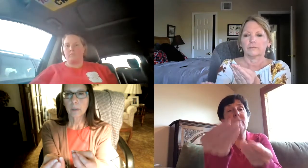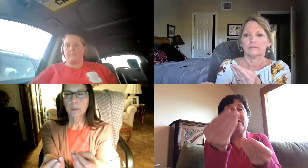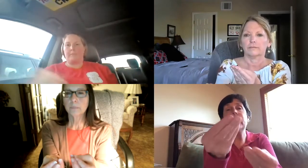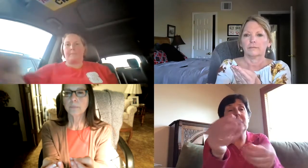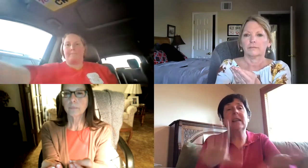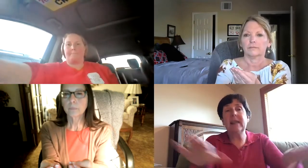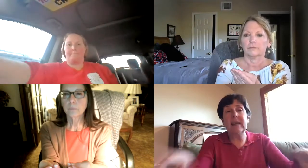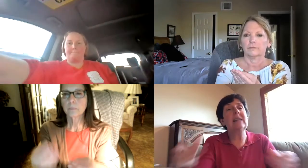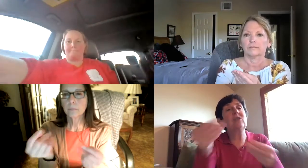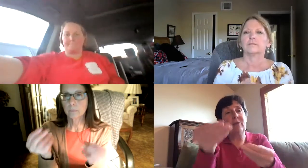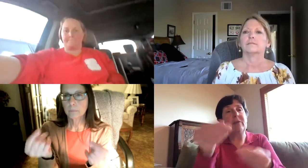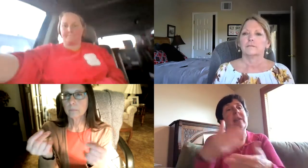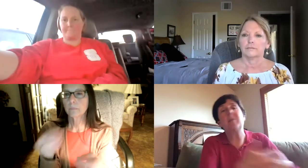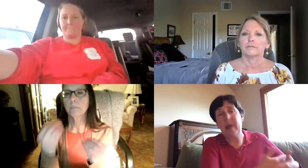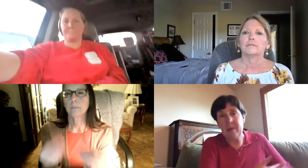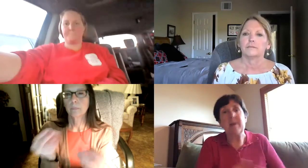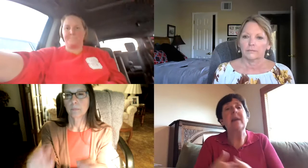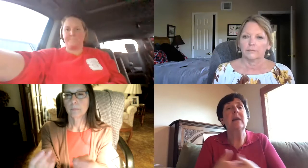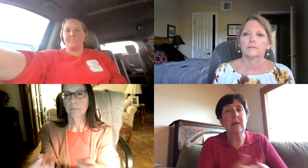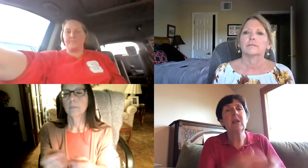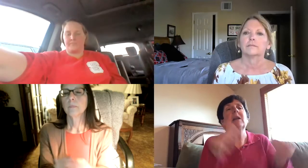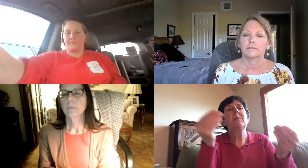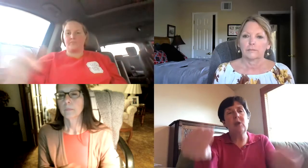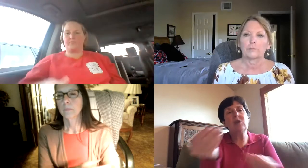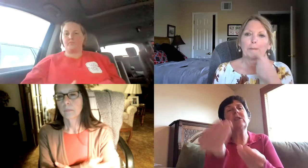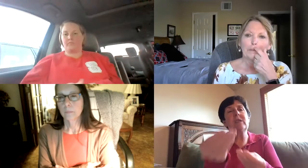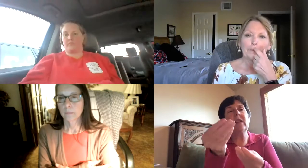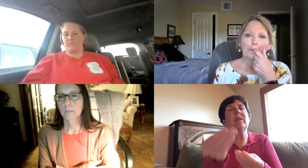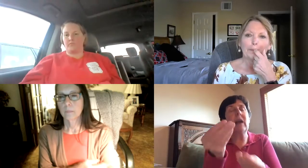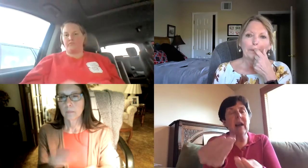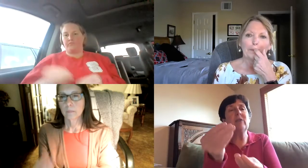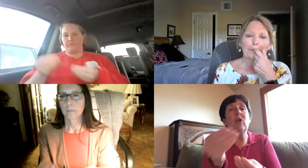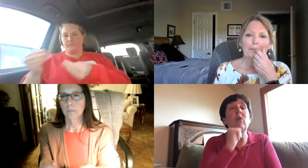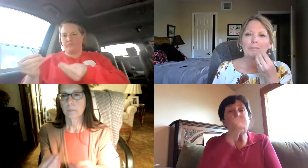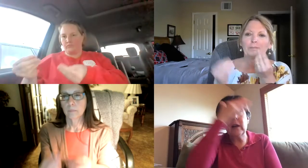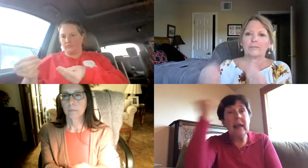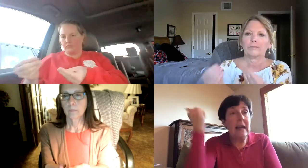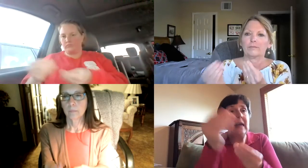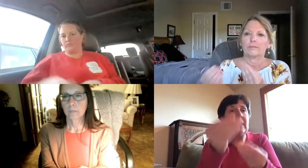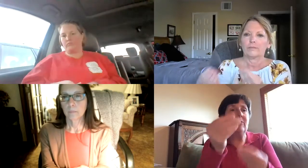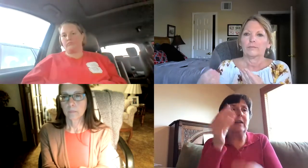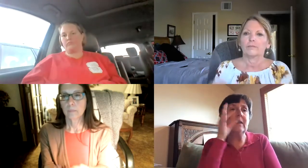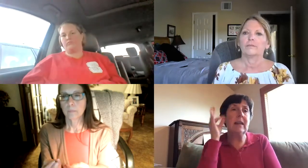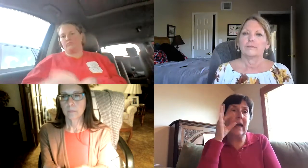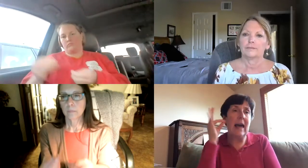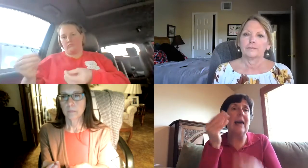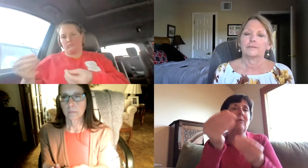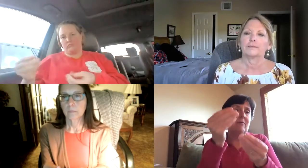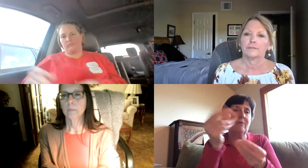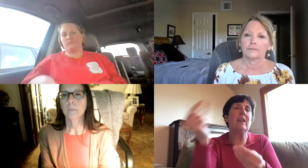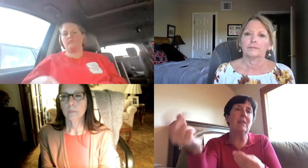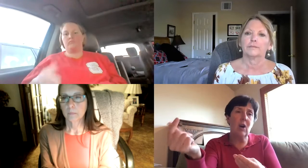say feed the kids or feed the baby. We usually see with I gotta don't forget, feed the